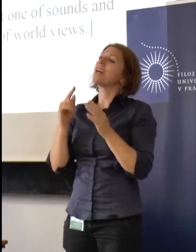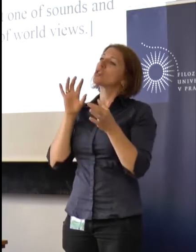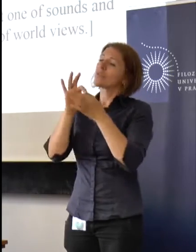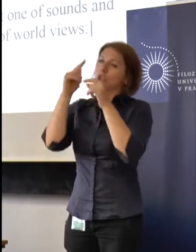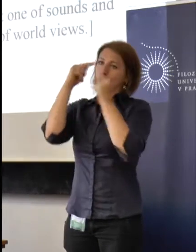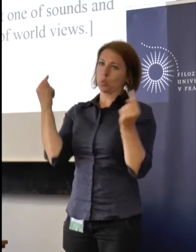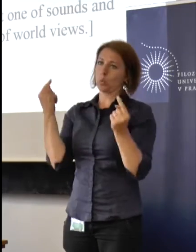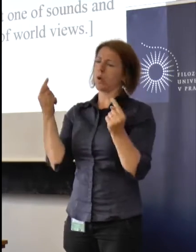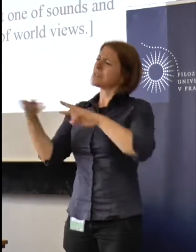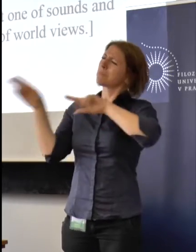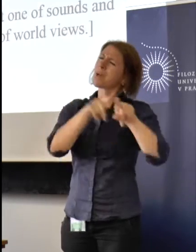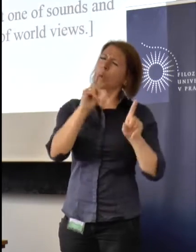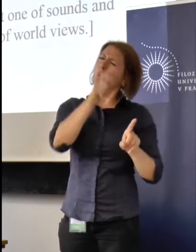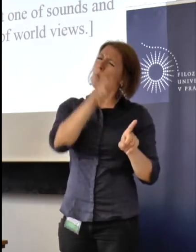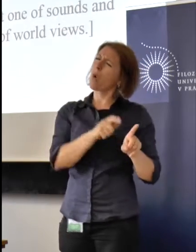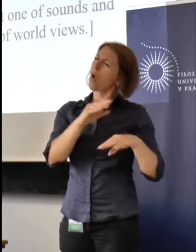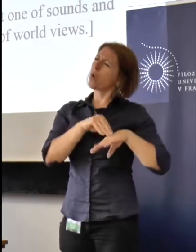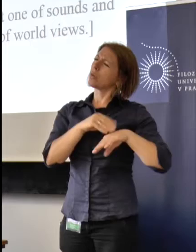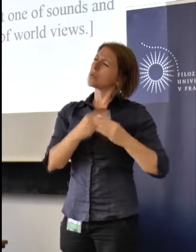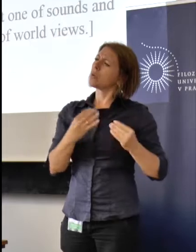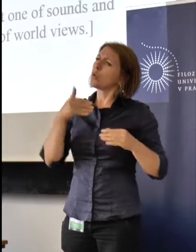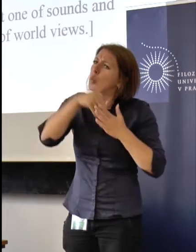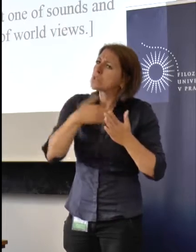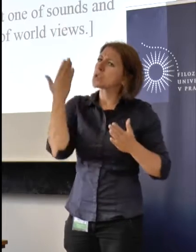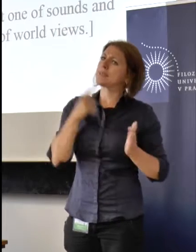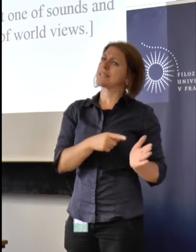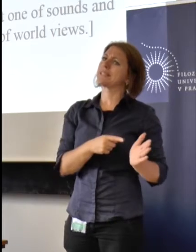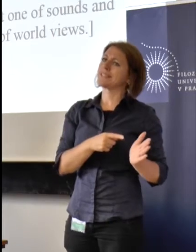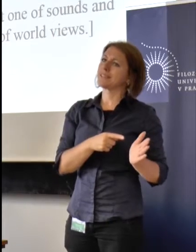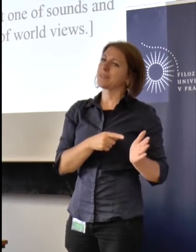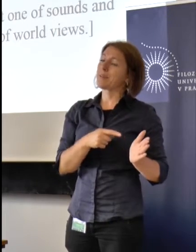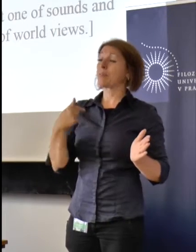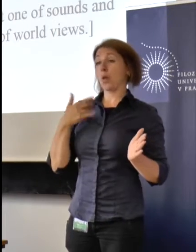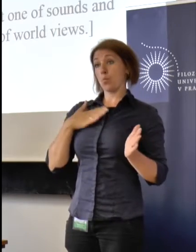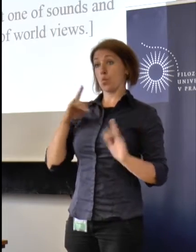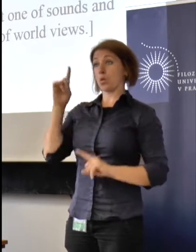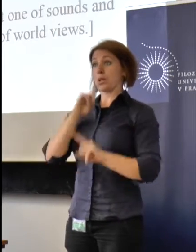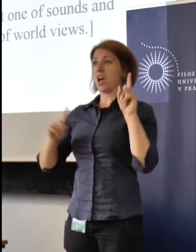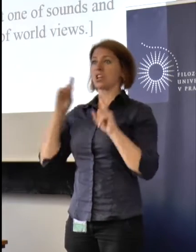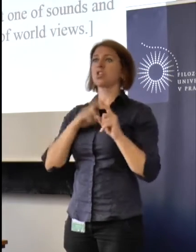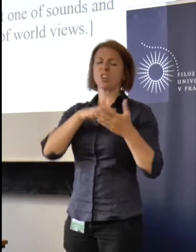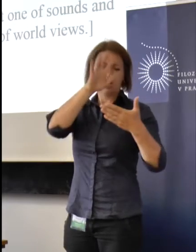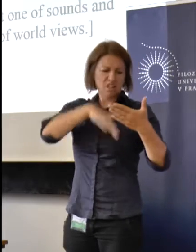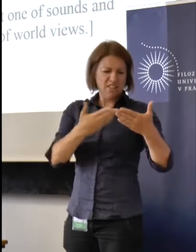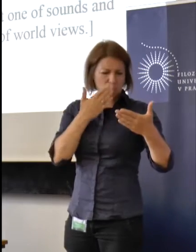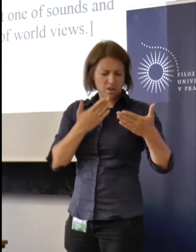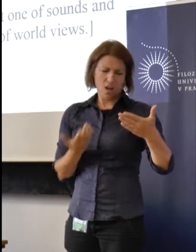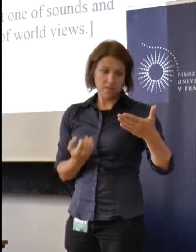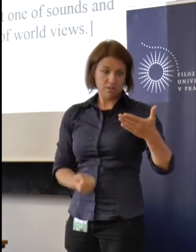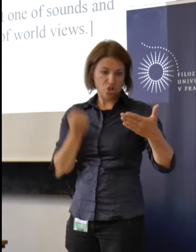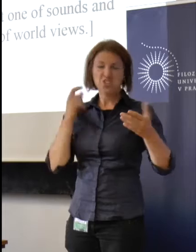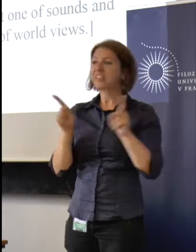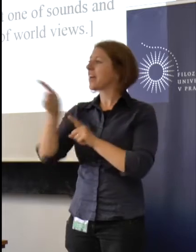means something more simple than James just told us. I think he simply refers to,